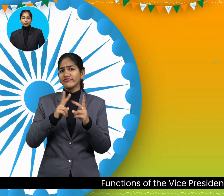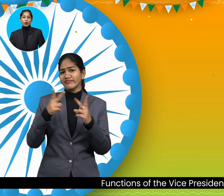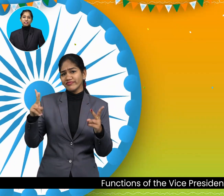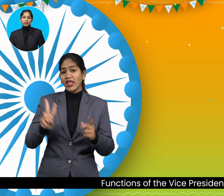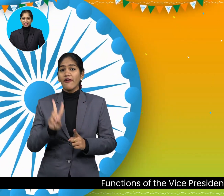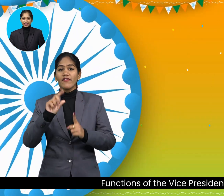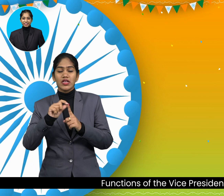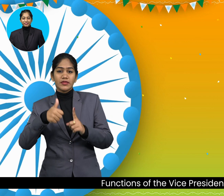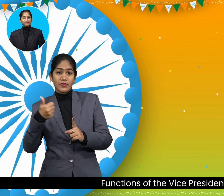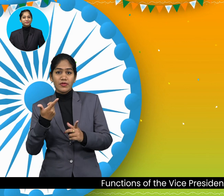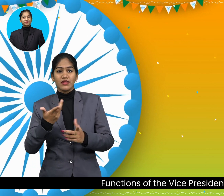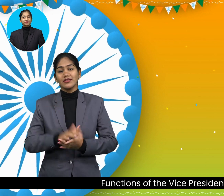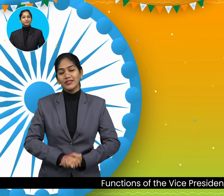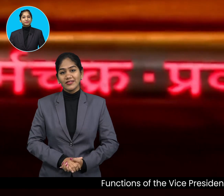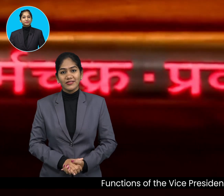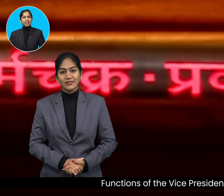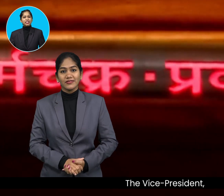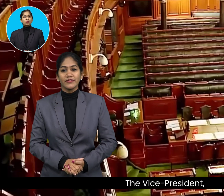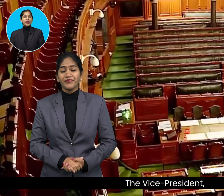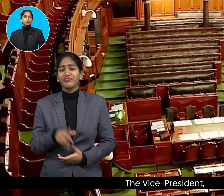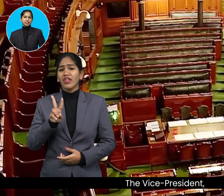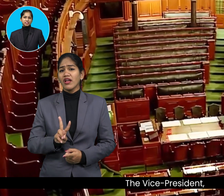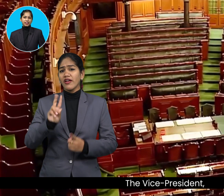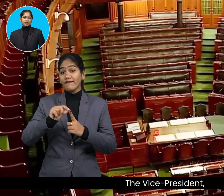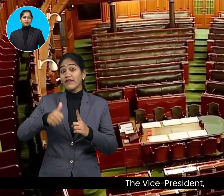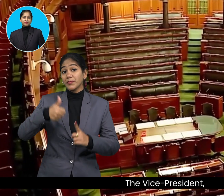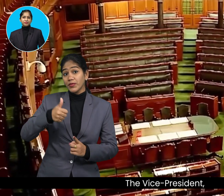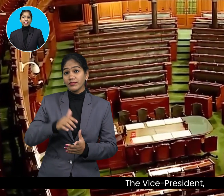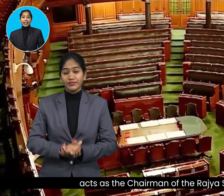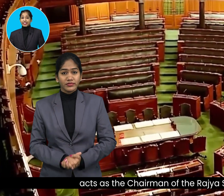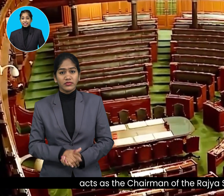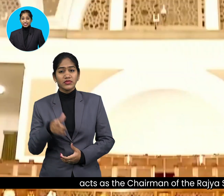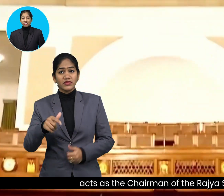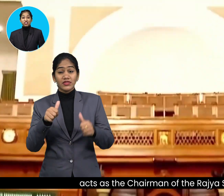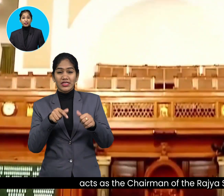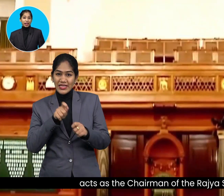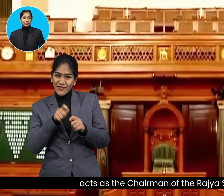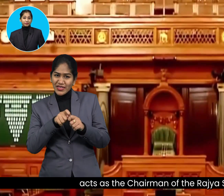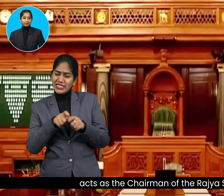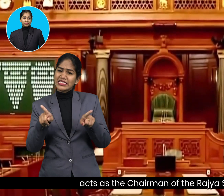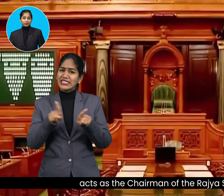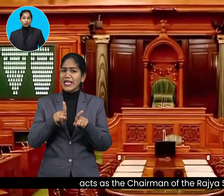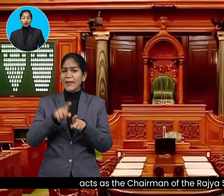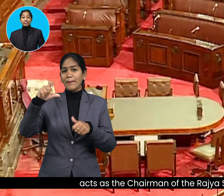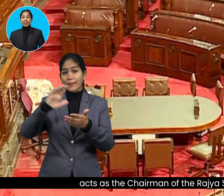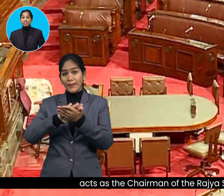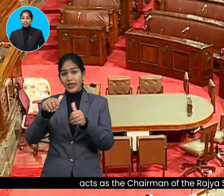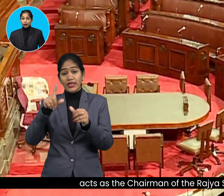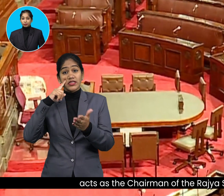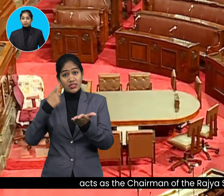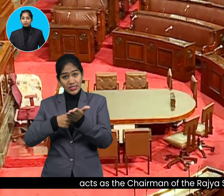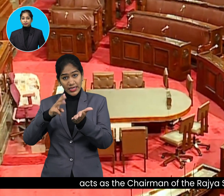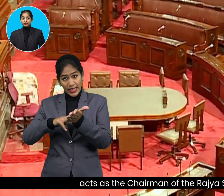Functions of the vice president. The vice president acts as the chairman of the